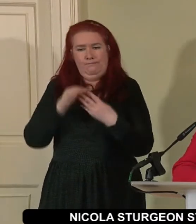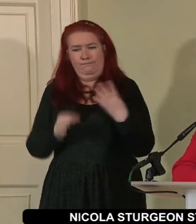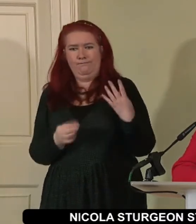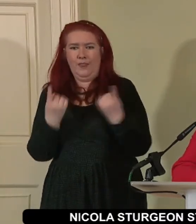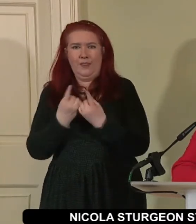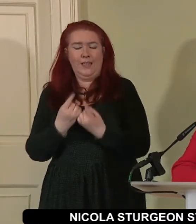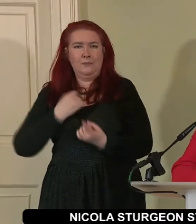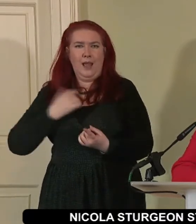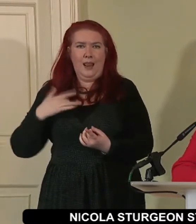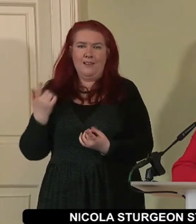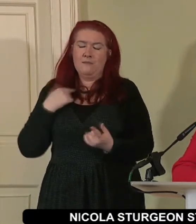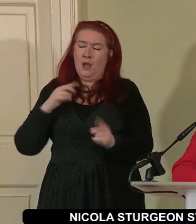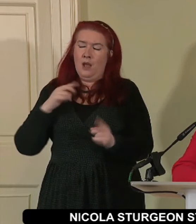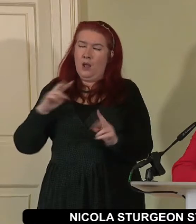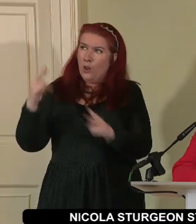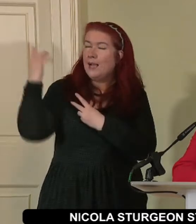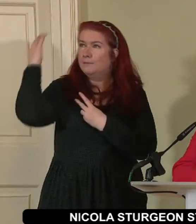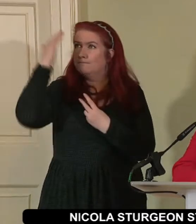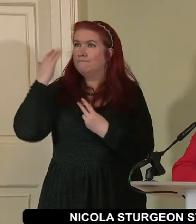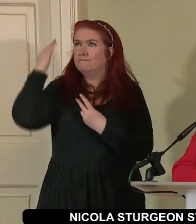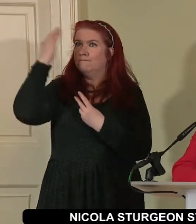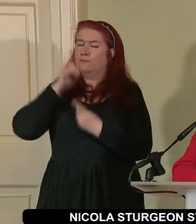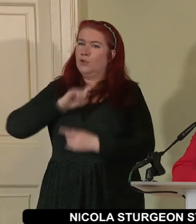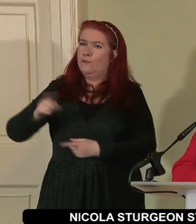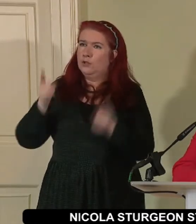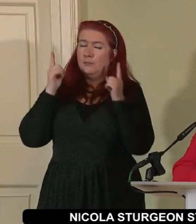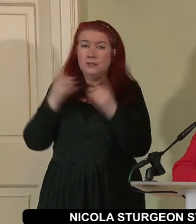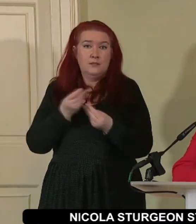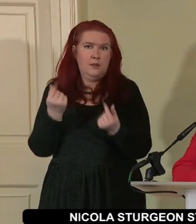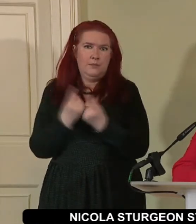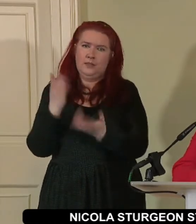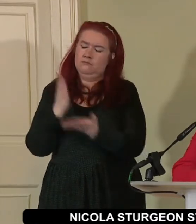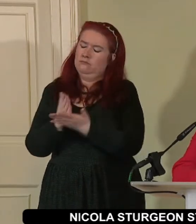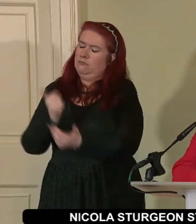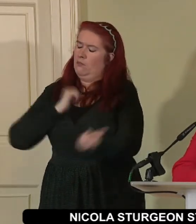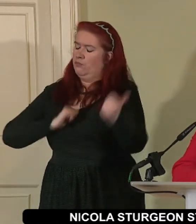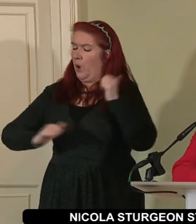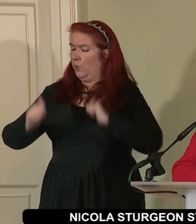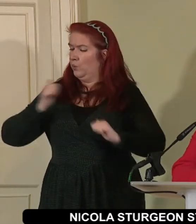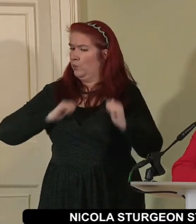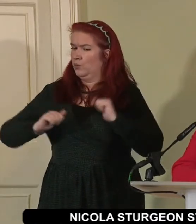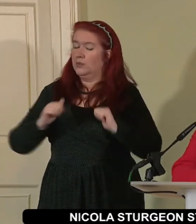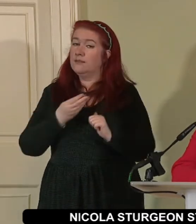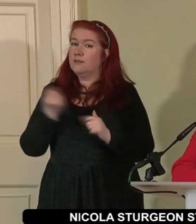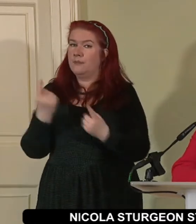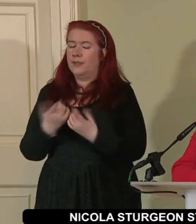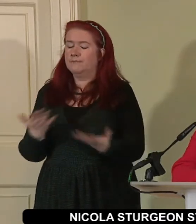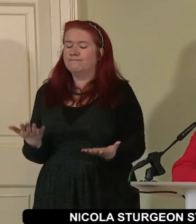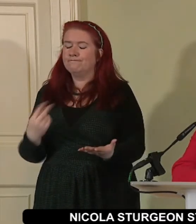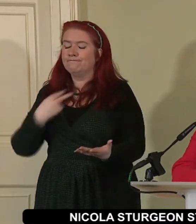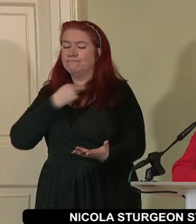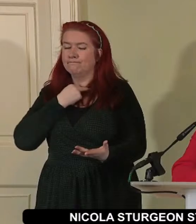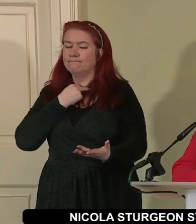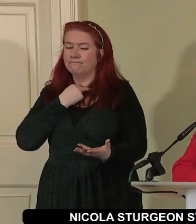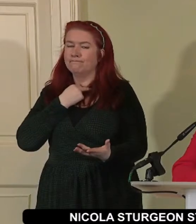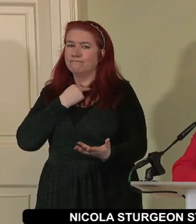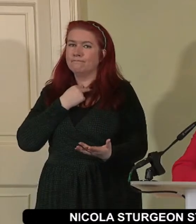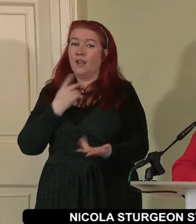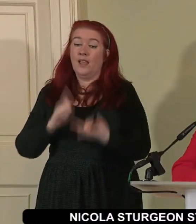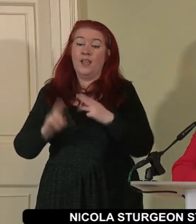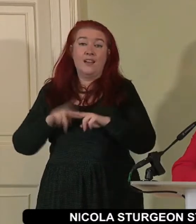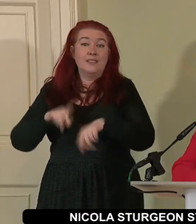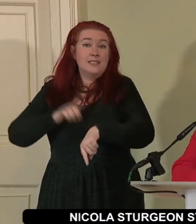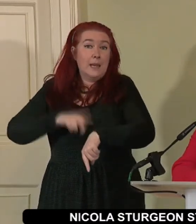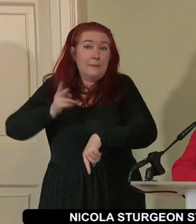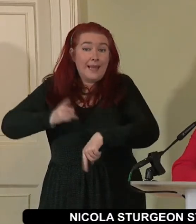I reflect on my time as First Minister, there'll be things I am hugely proud of and things that I regret. And if I had my time again, I might